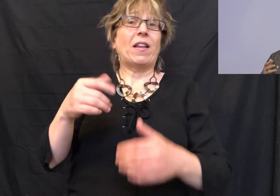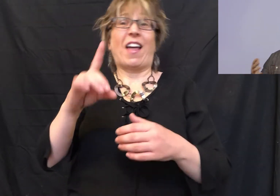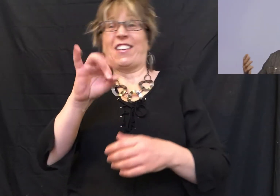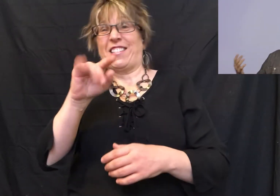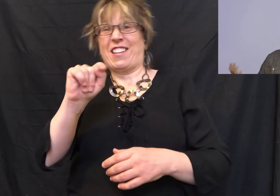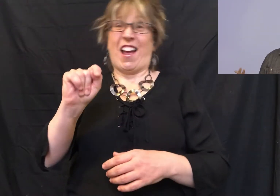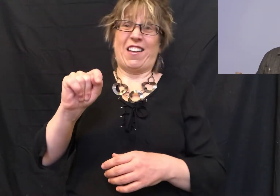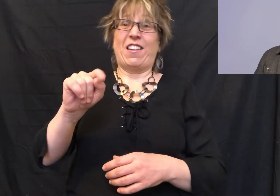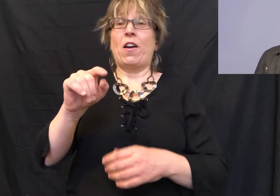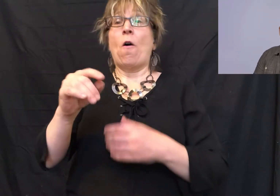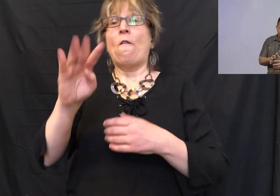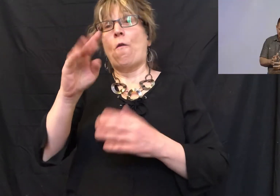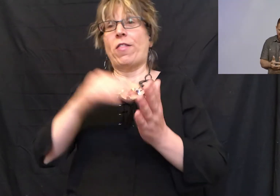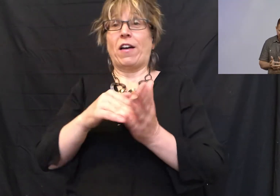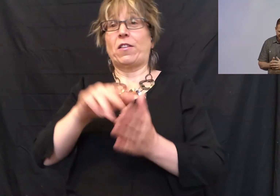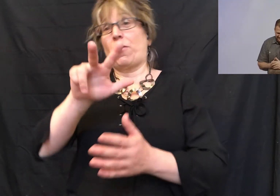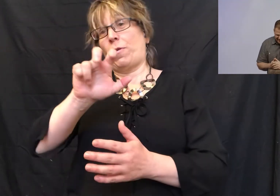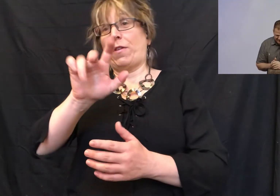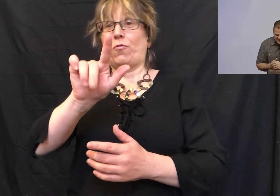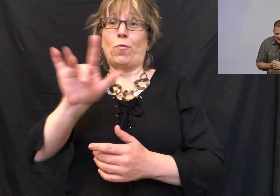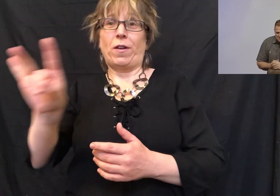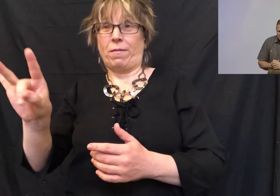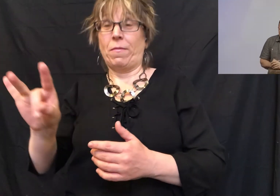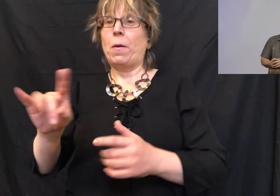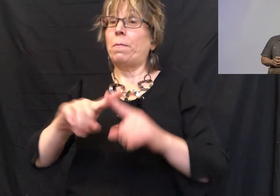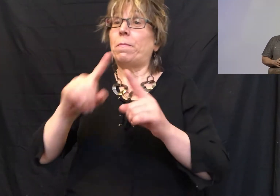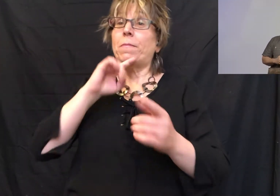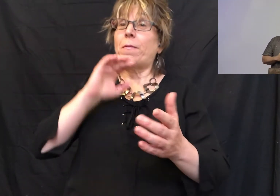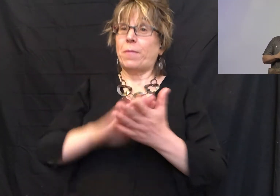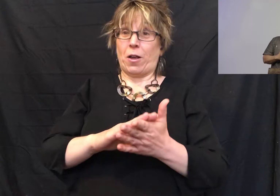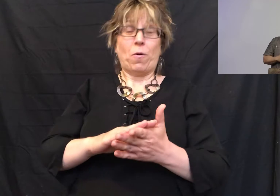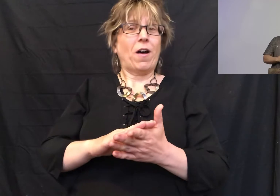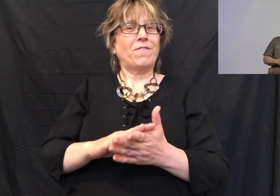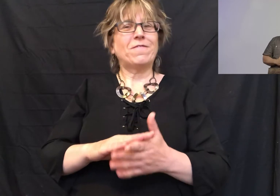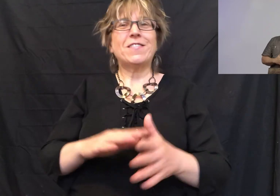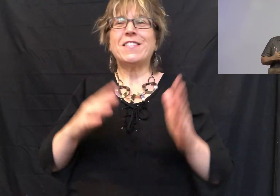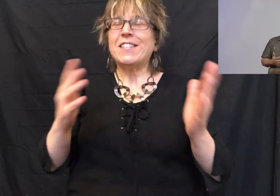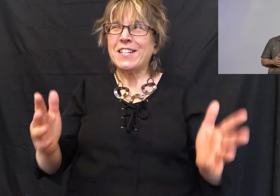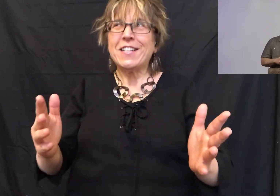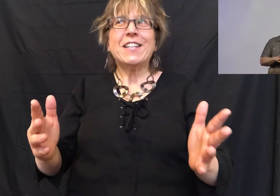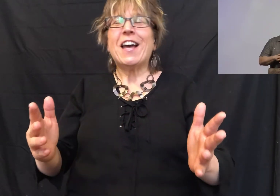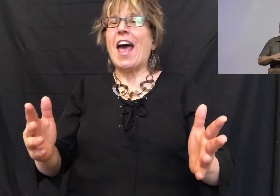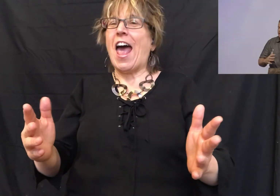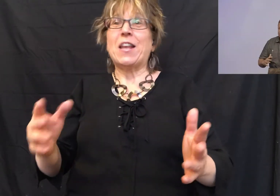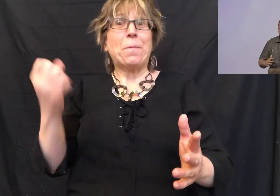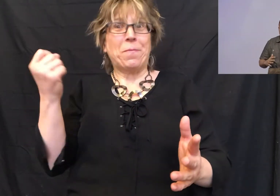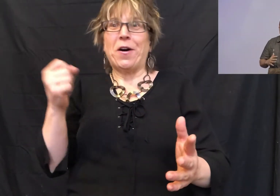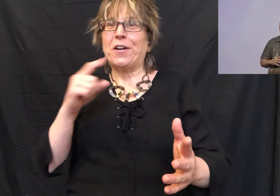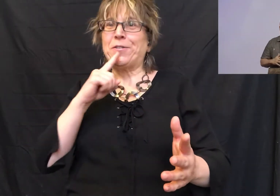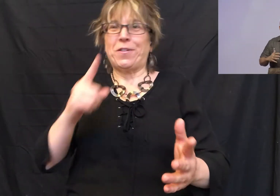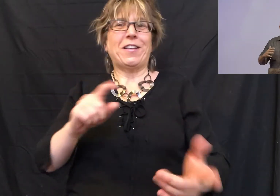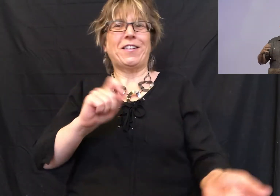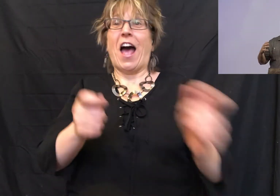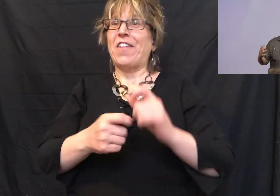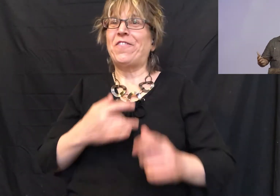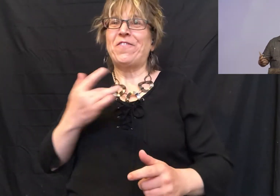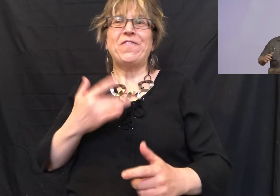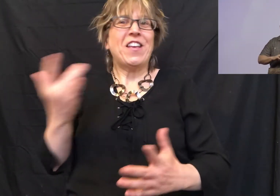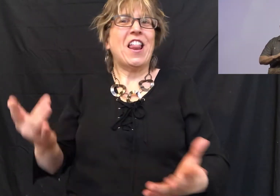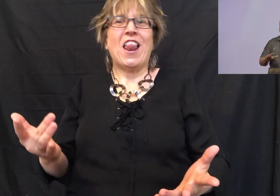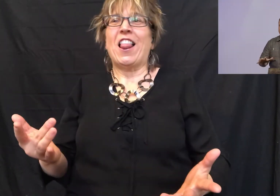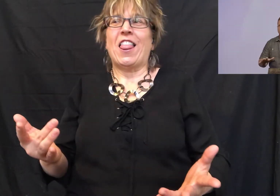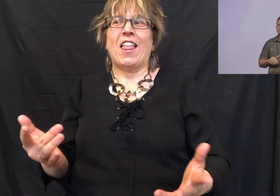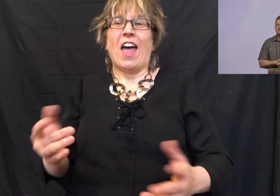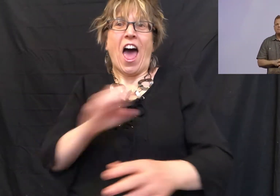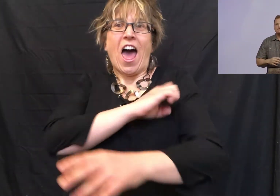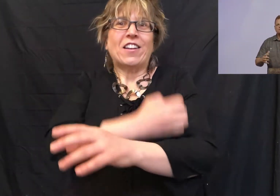number 4,328 now in my life. But my wife's helping me so much, and it's making all the difference. I feel so much more energy.